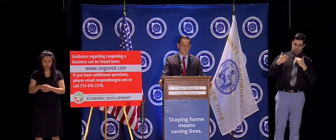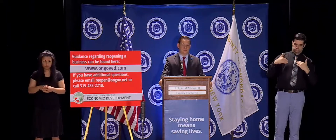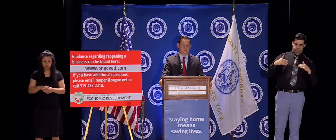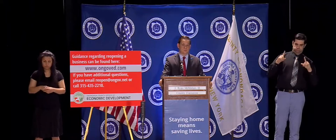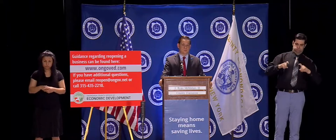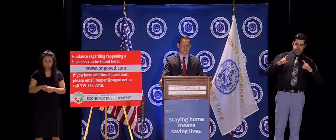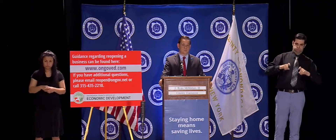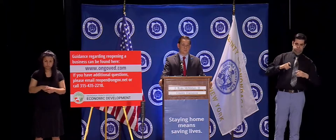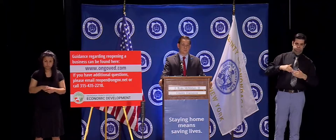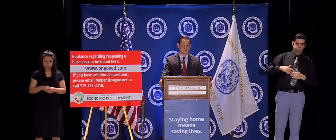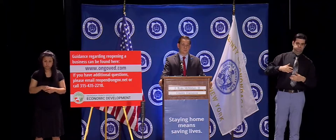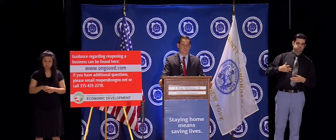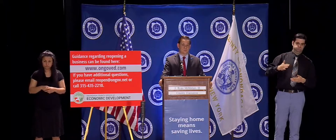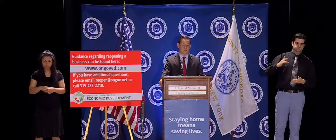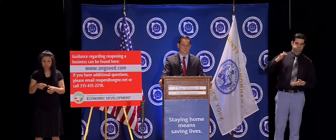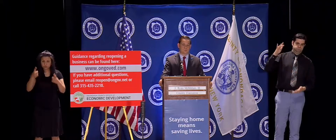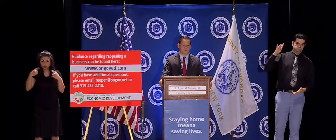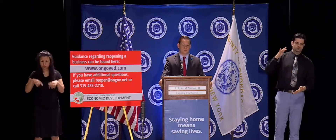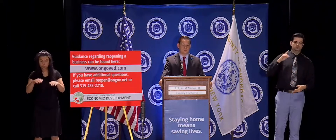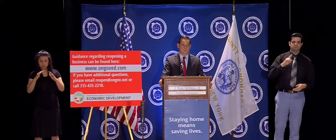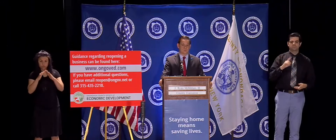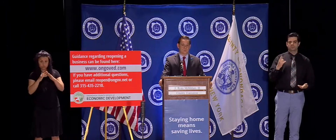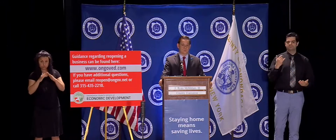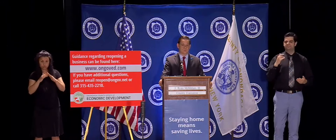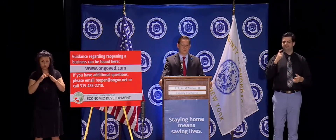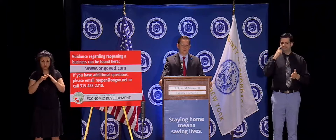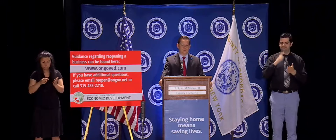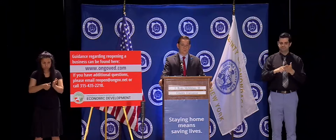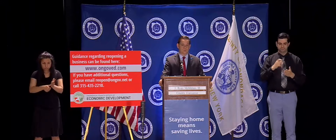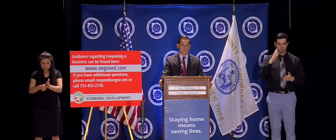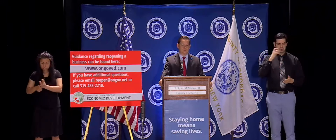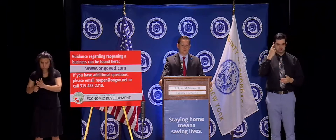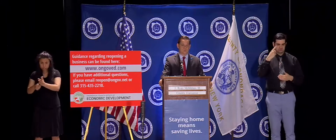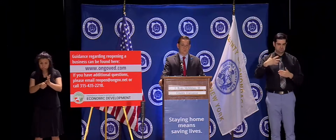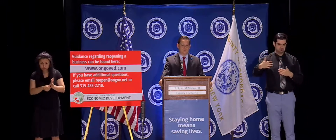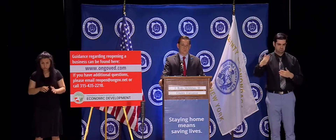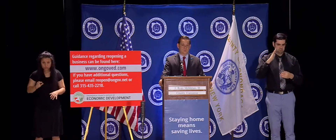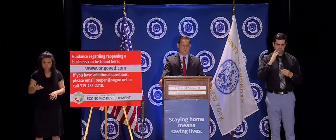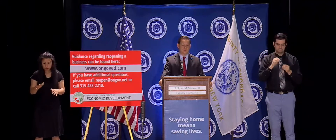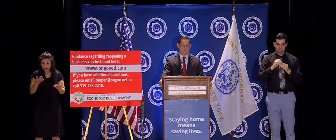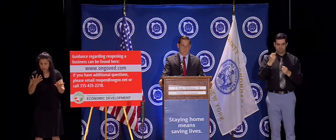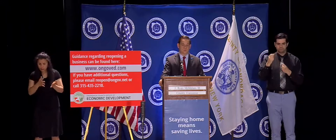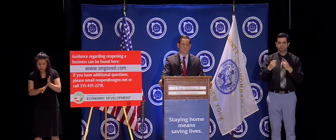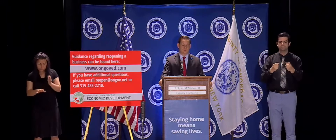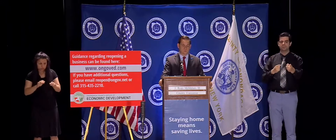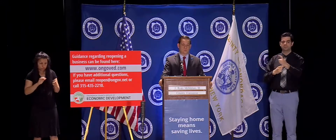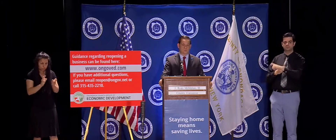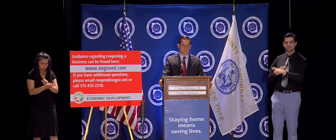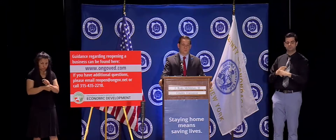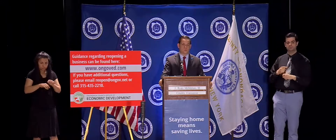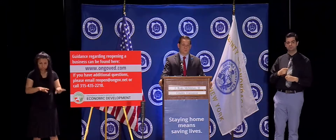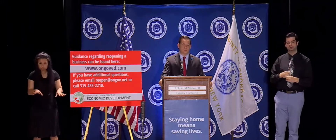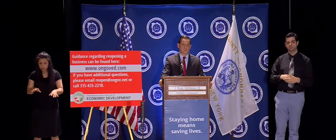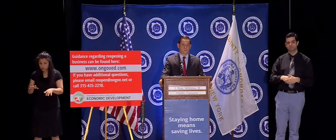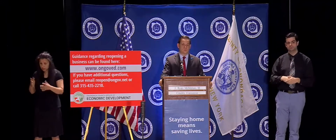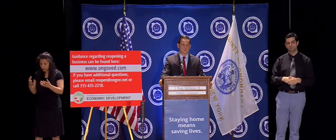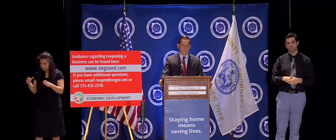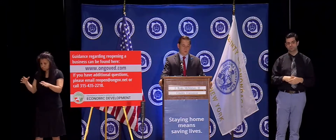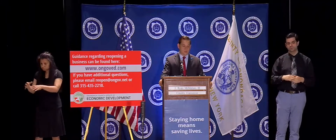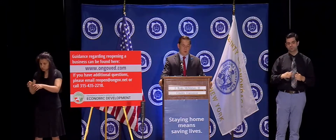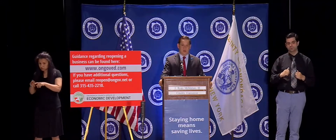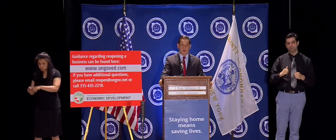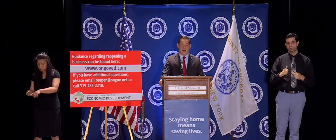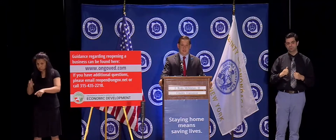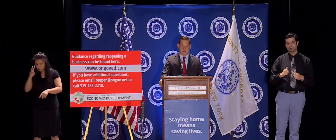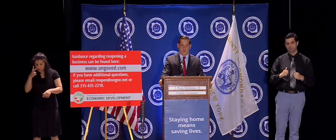community spread investigations? Are they actually looking into if this was at a workplace, in a grocery store? That's still part of the